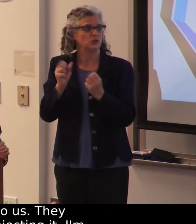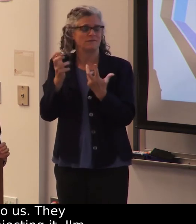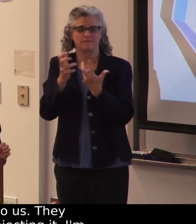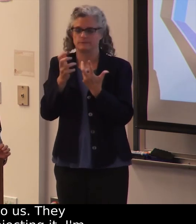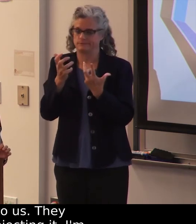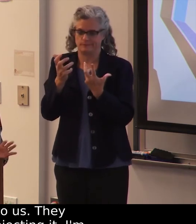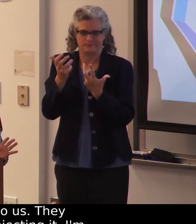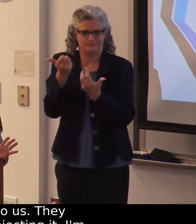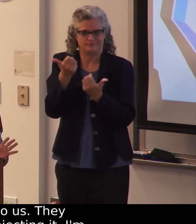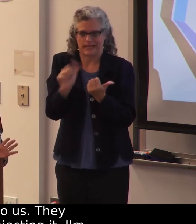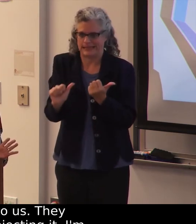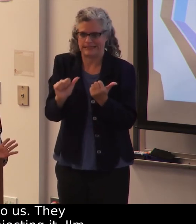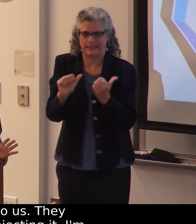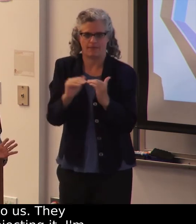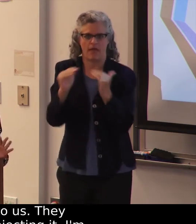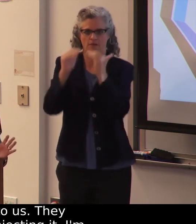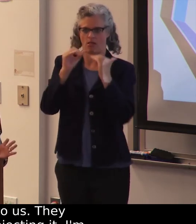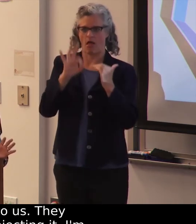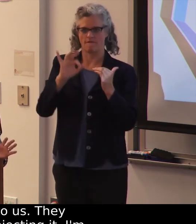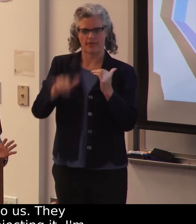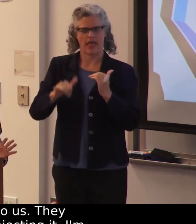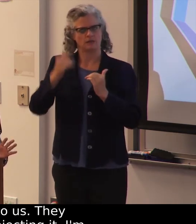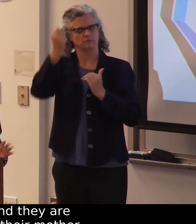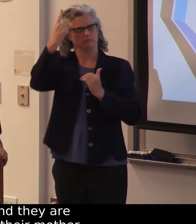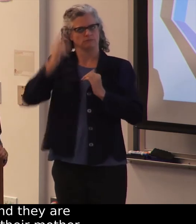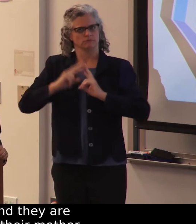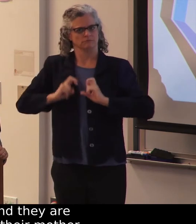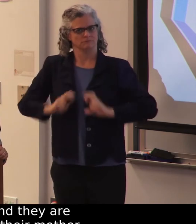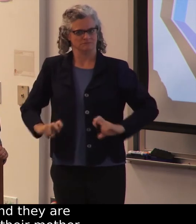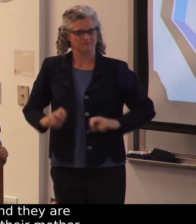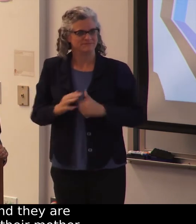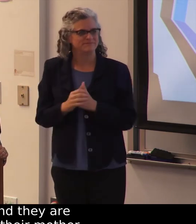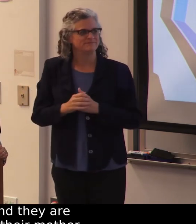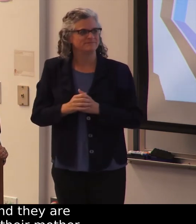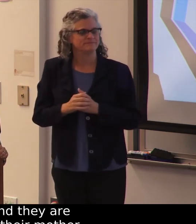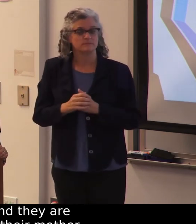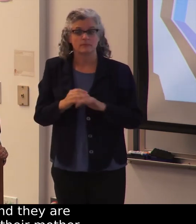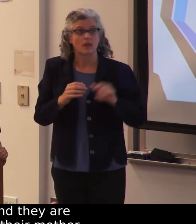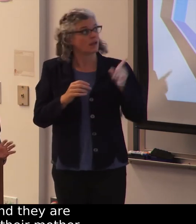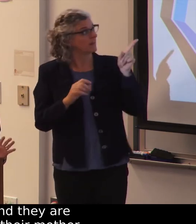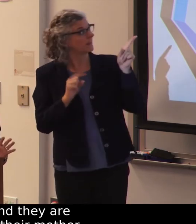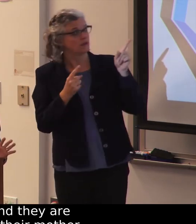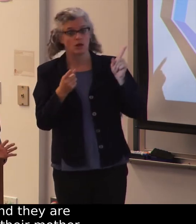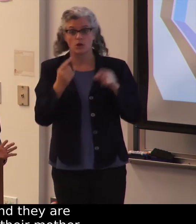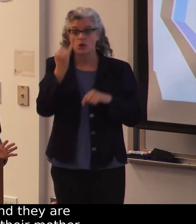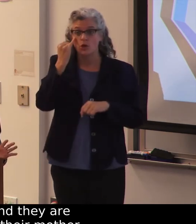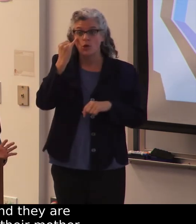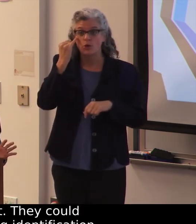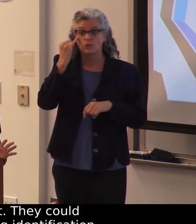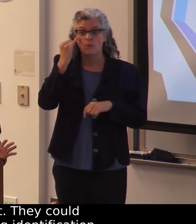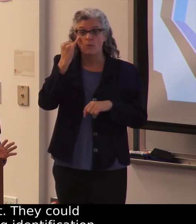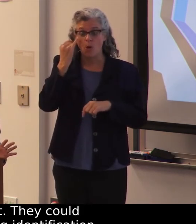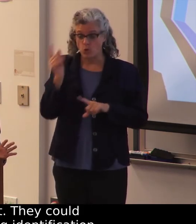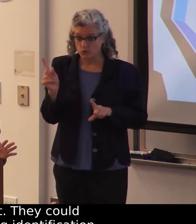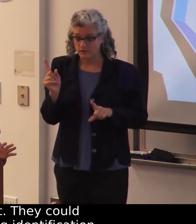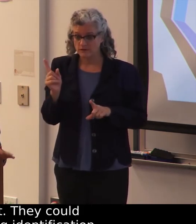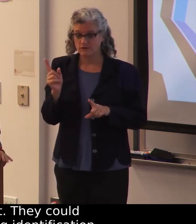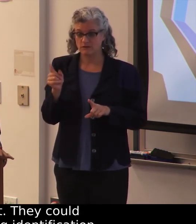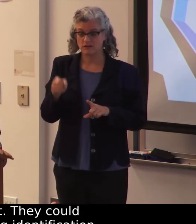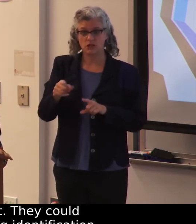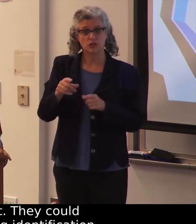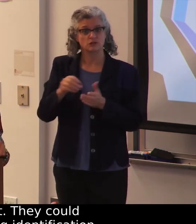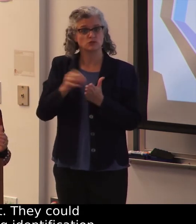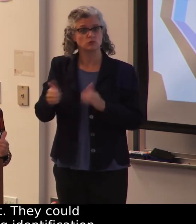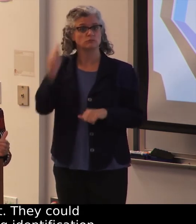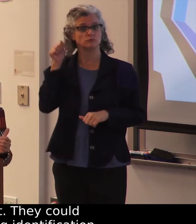to us. They could be rejecting it. I'm sending them to Saturday school, and they're furious at their mother because they're rejecting being sent, right?